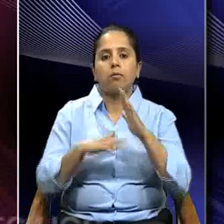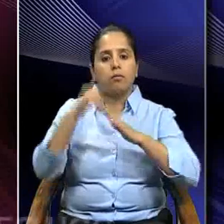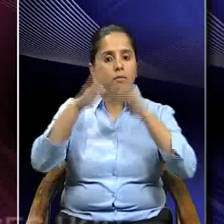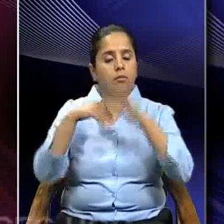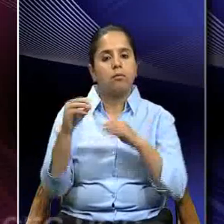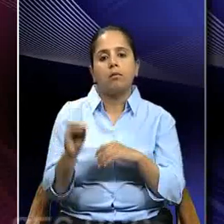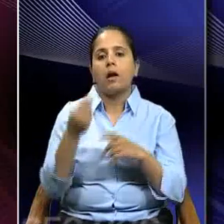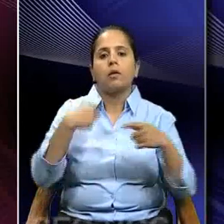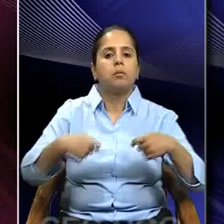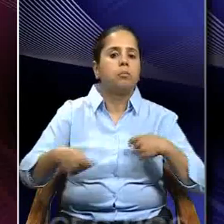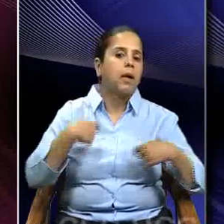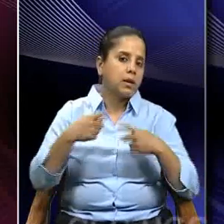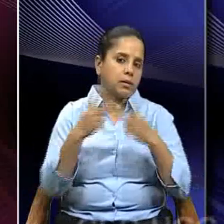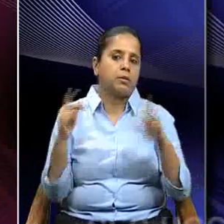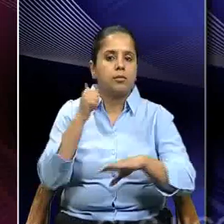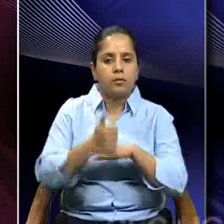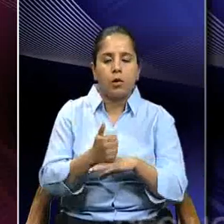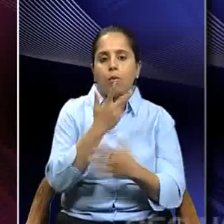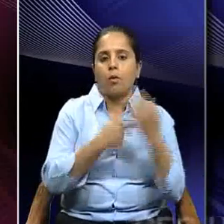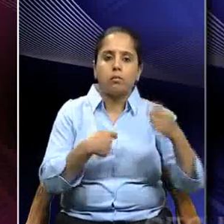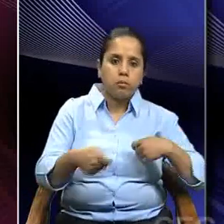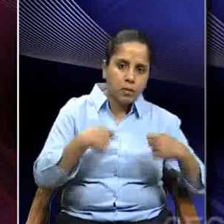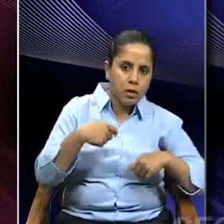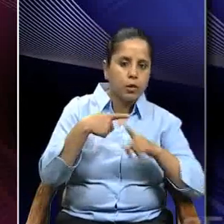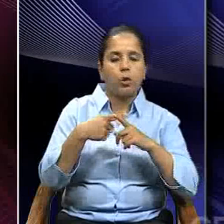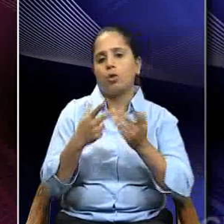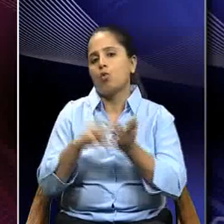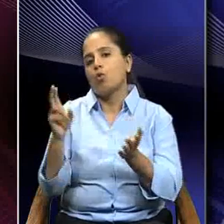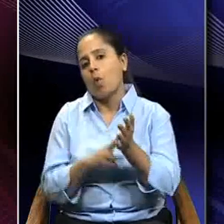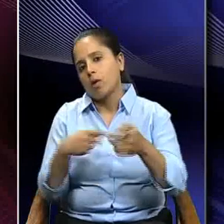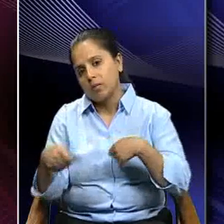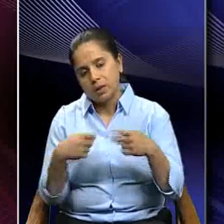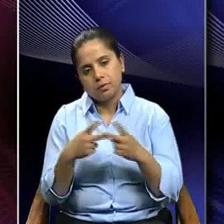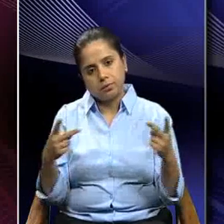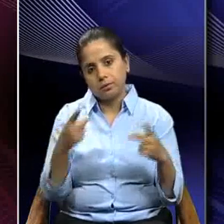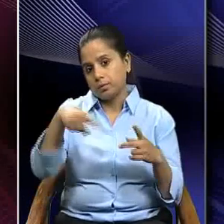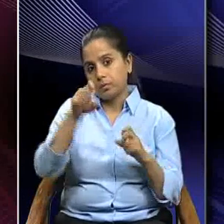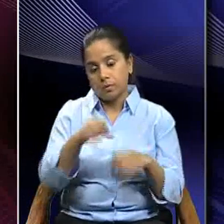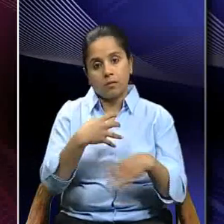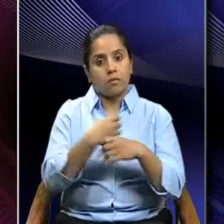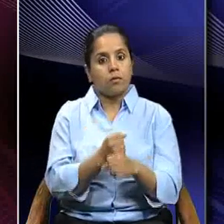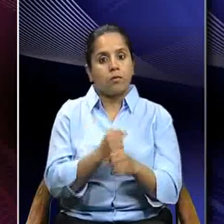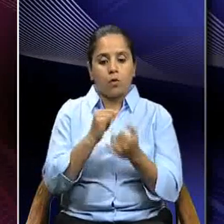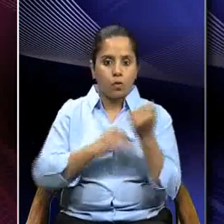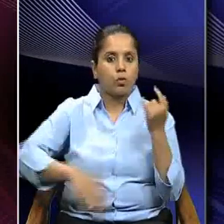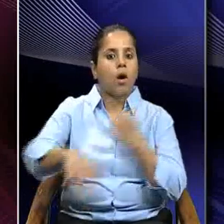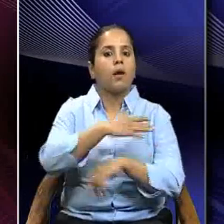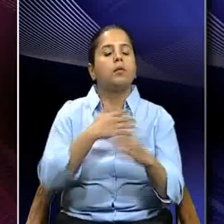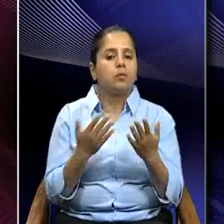better business enterprises, both business as well as non-business. So you can create a society which